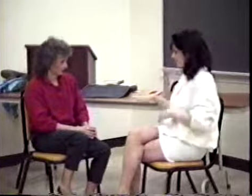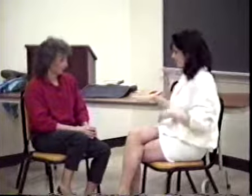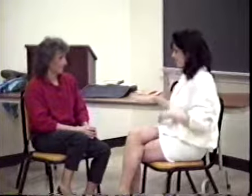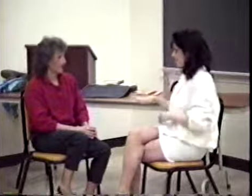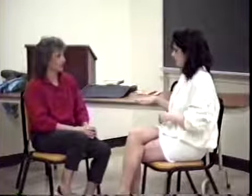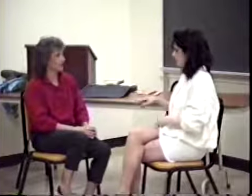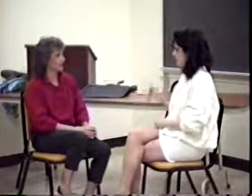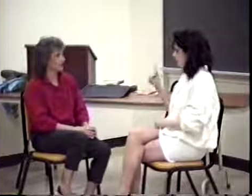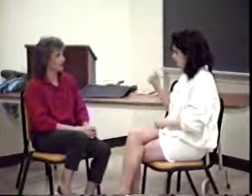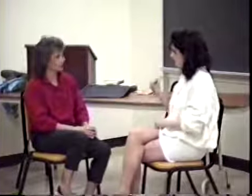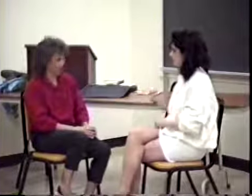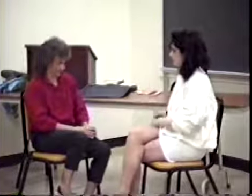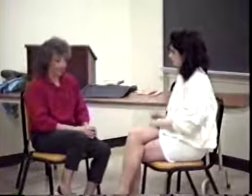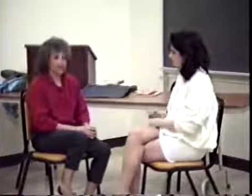One daughter.